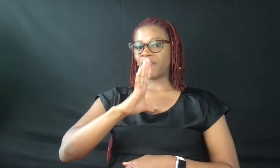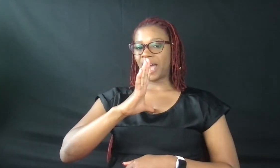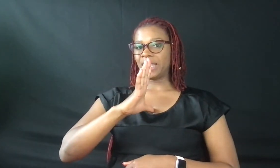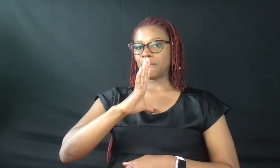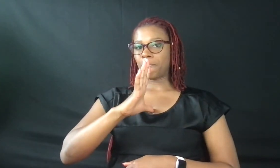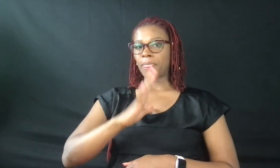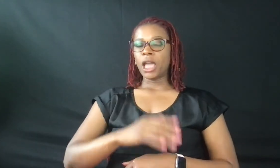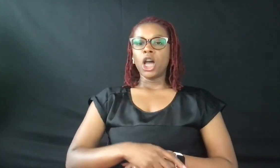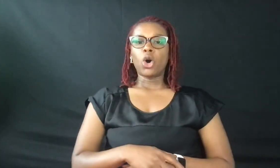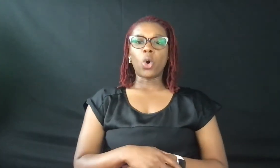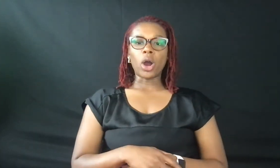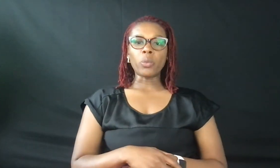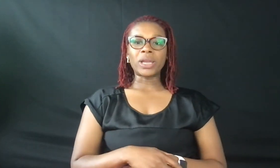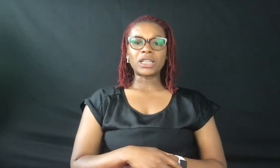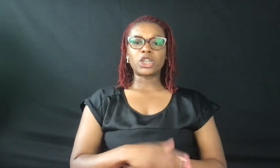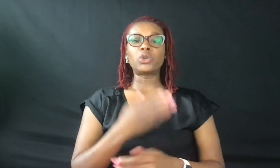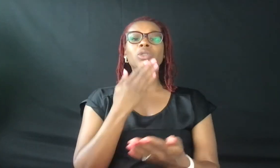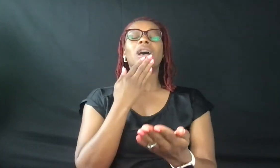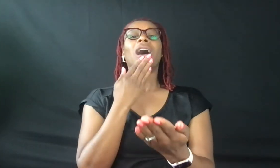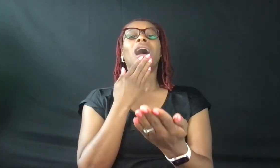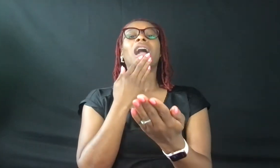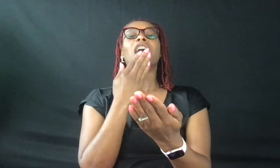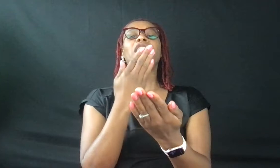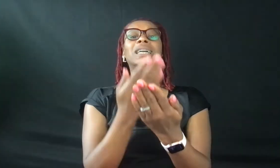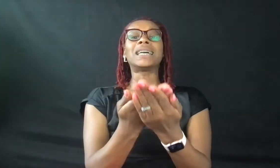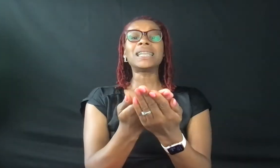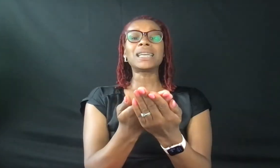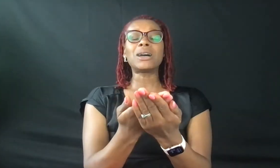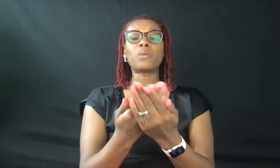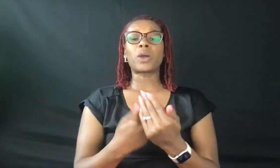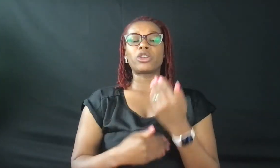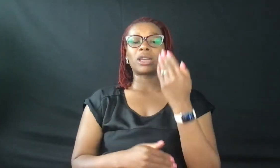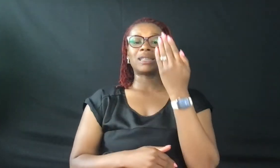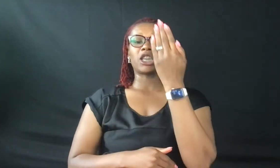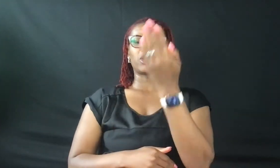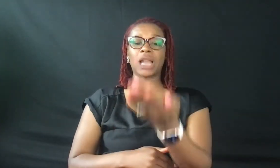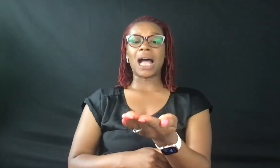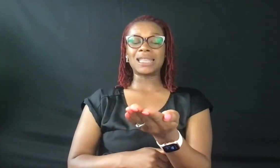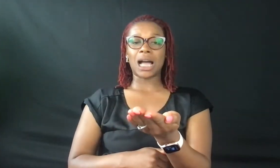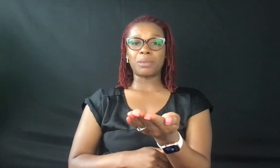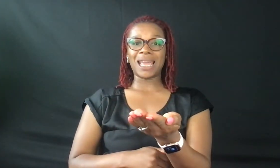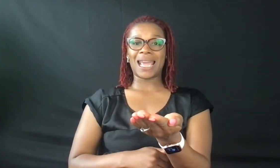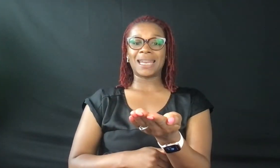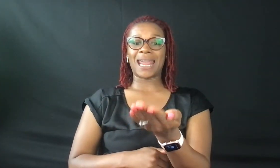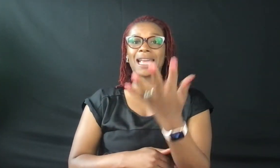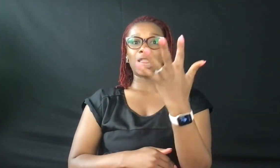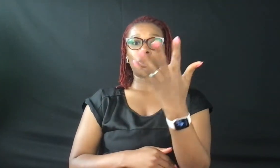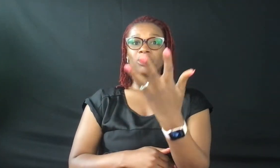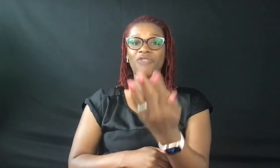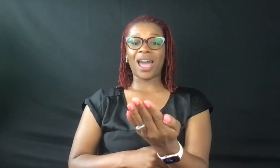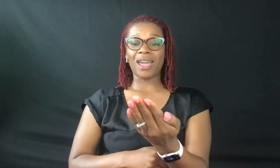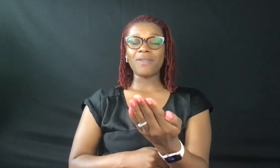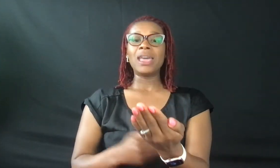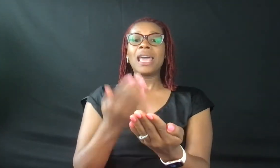fine. Or we could use good, where you're going to take your non-dominant hand in a closed 5 and